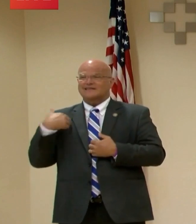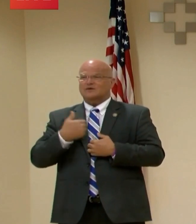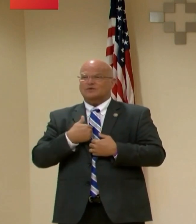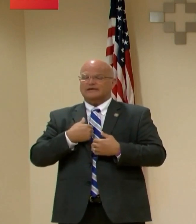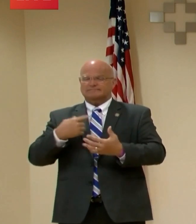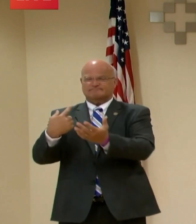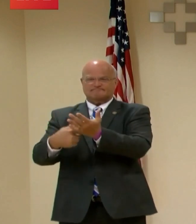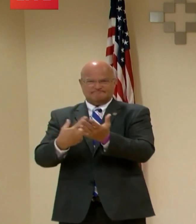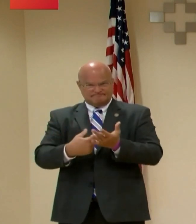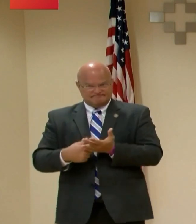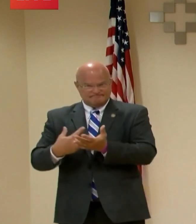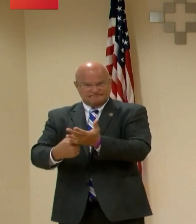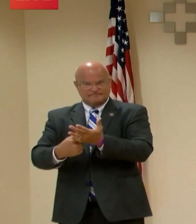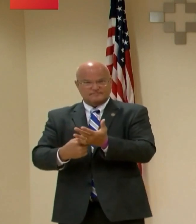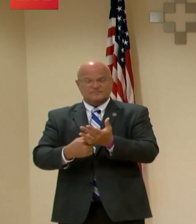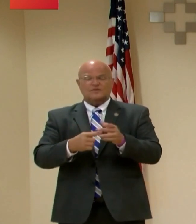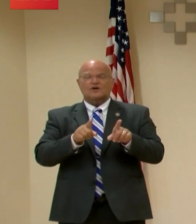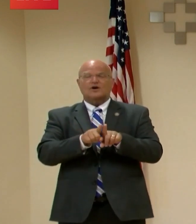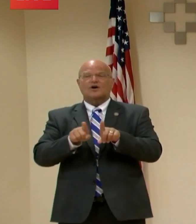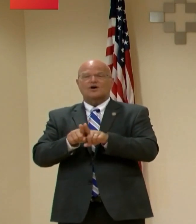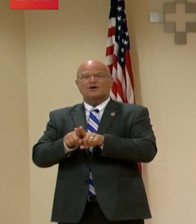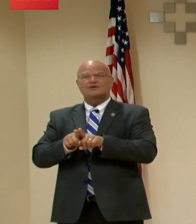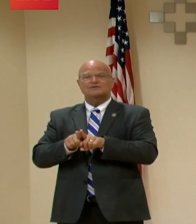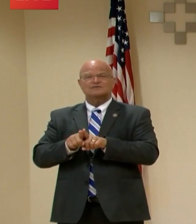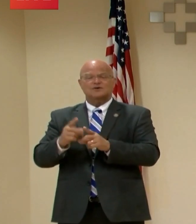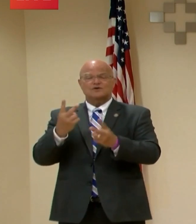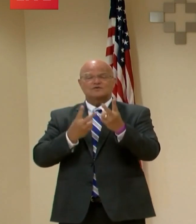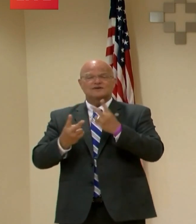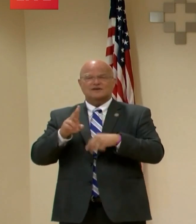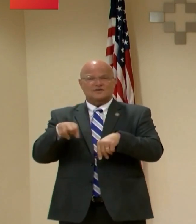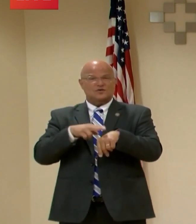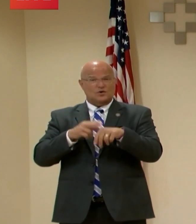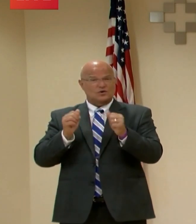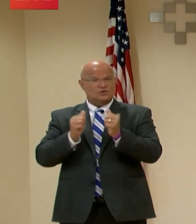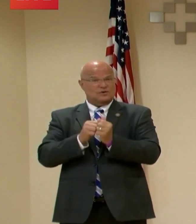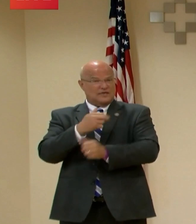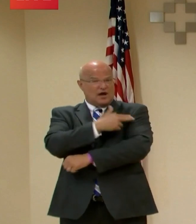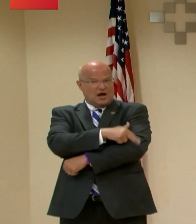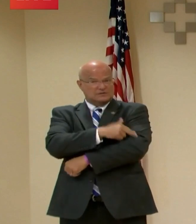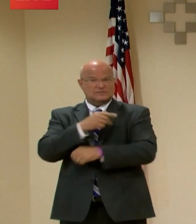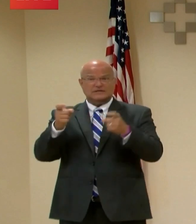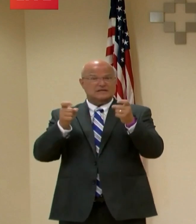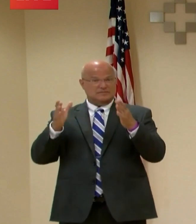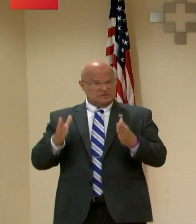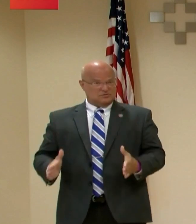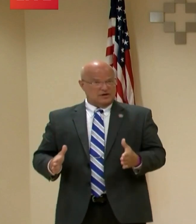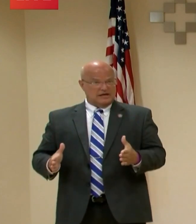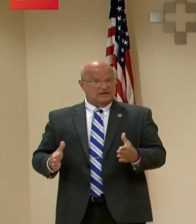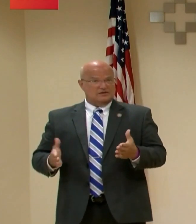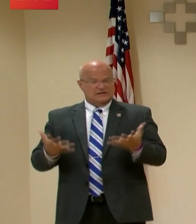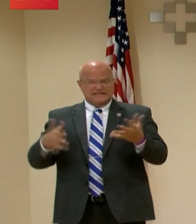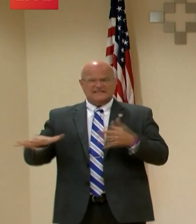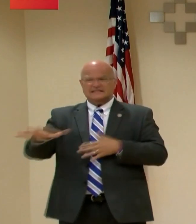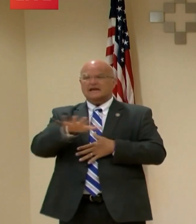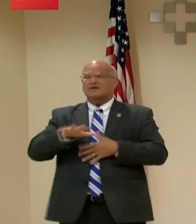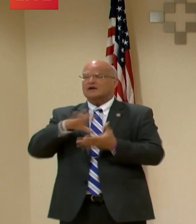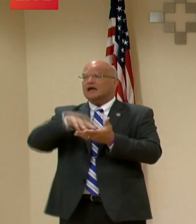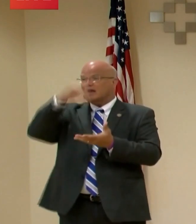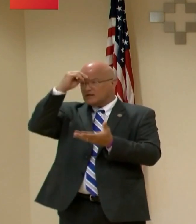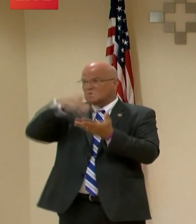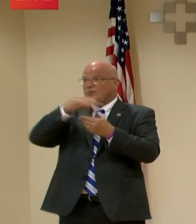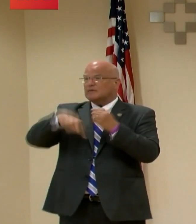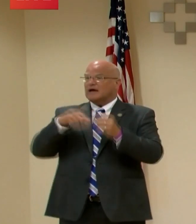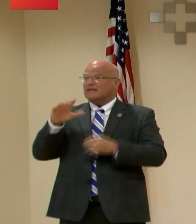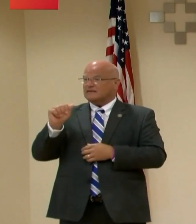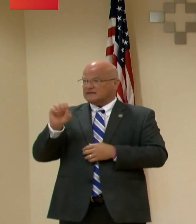can address. We also visited, of course, with our hospital administrators and learned a little bit about